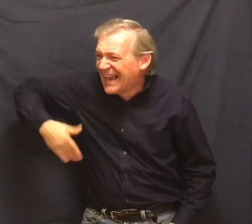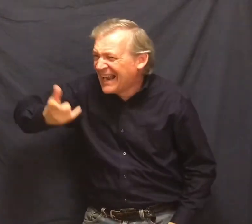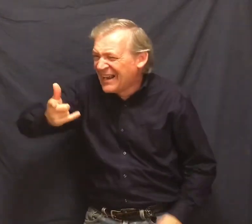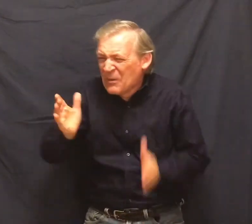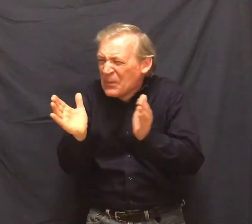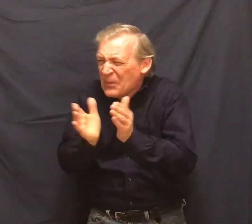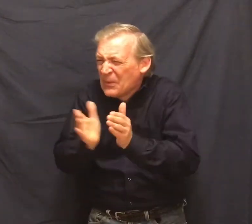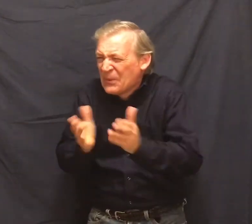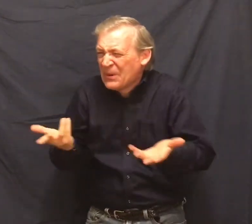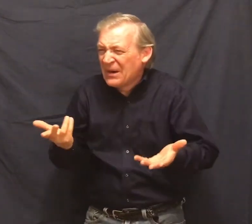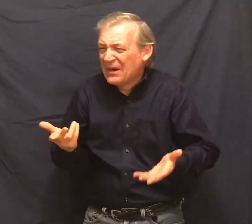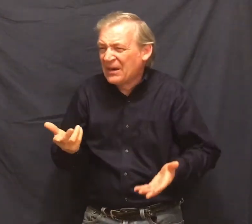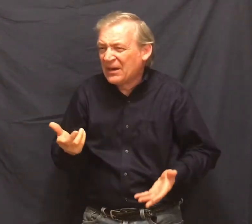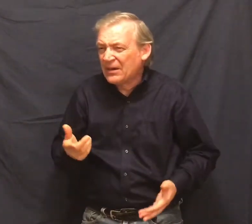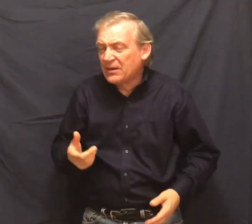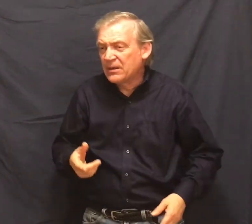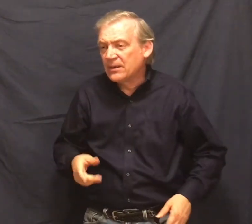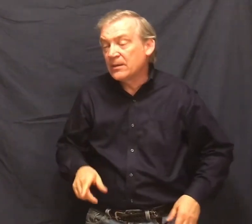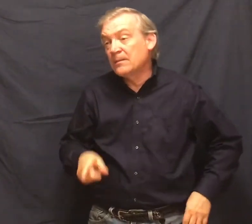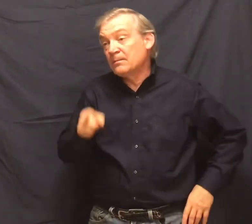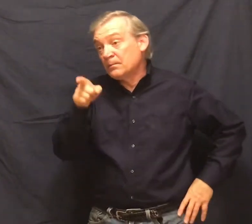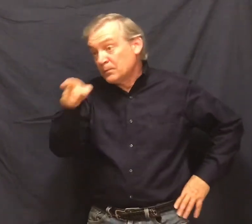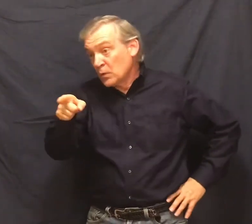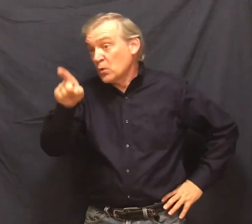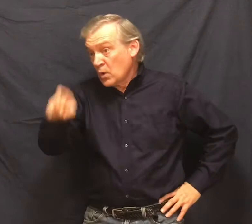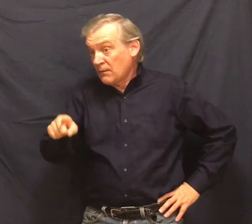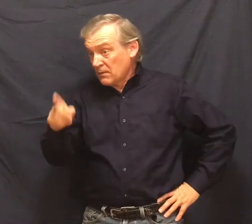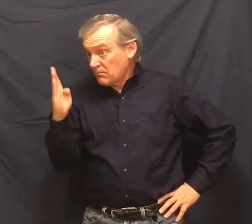"You take him back or I'll tell Slim not to let you have him."